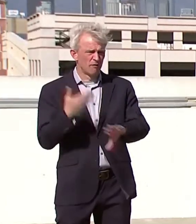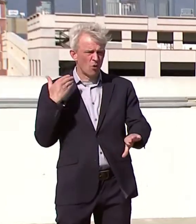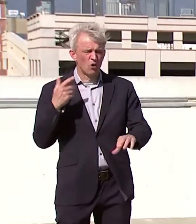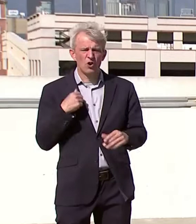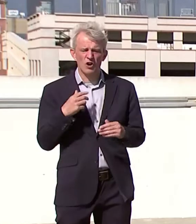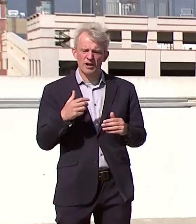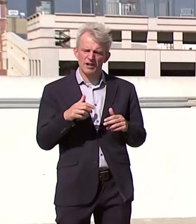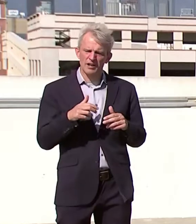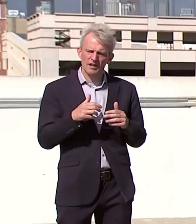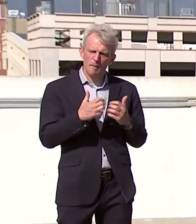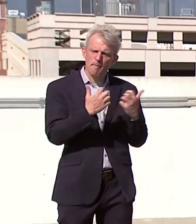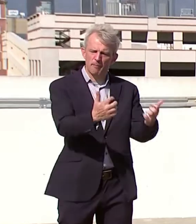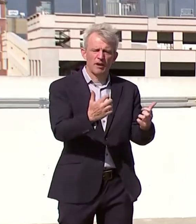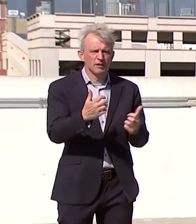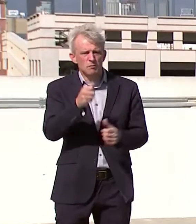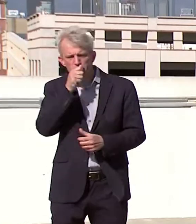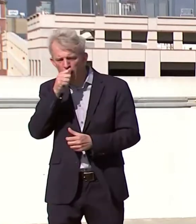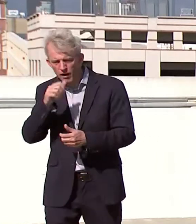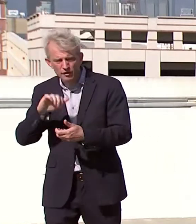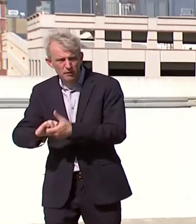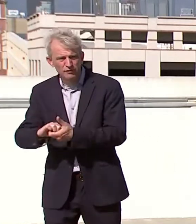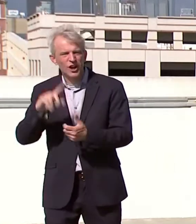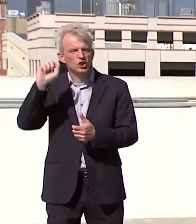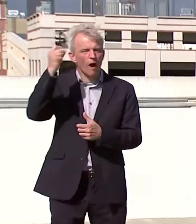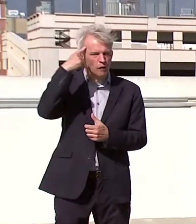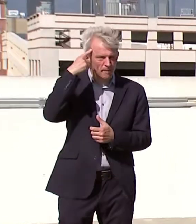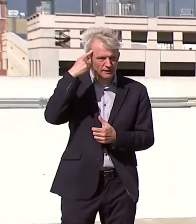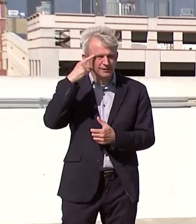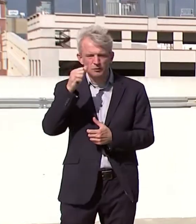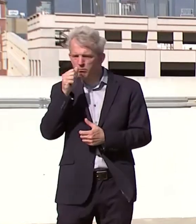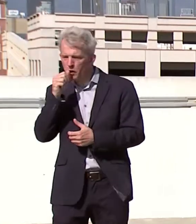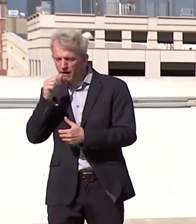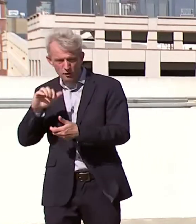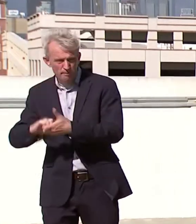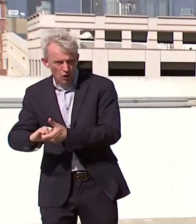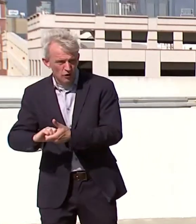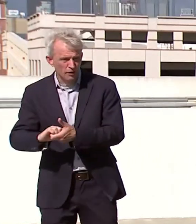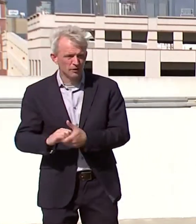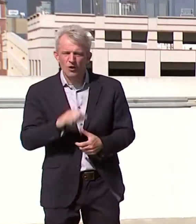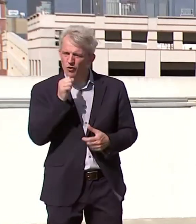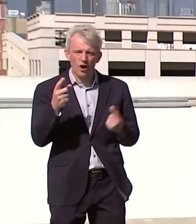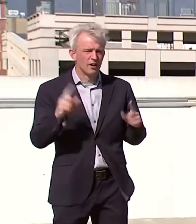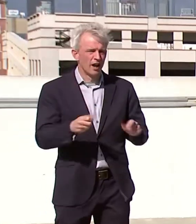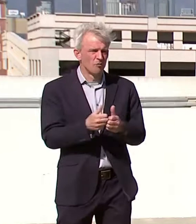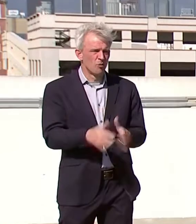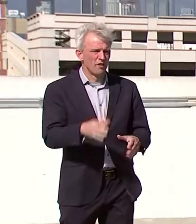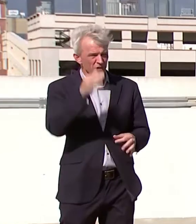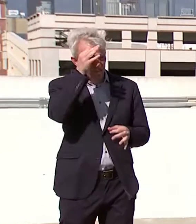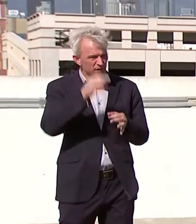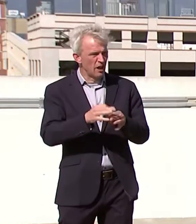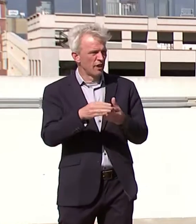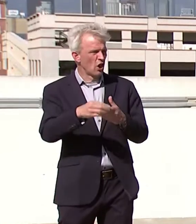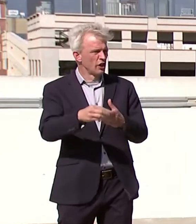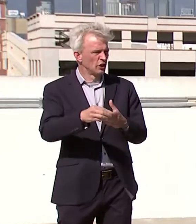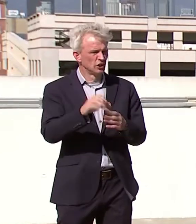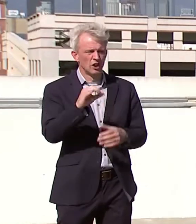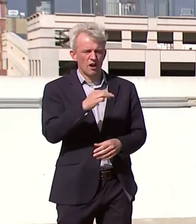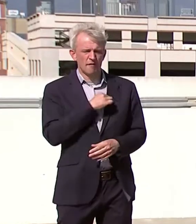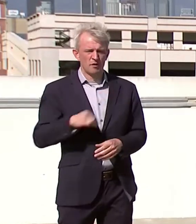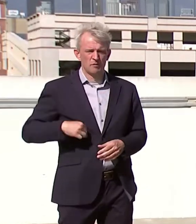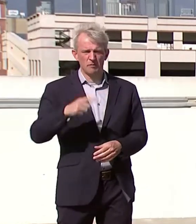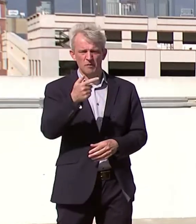public-private partnership, and would not have happened without the faith and leadership of Mayor Garcetti, who put